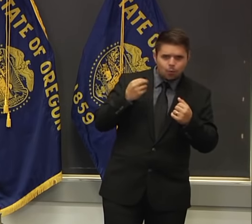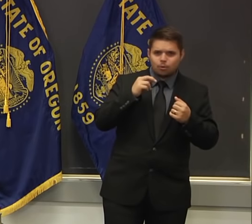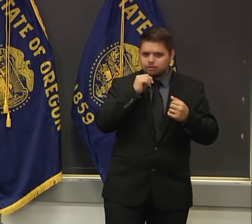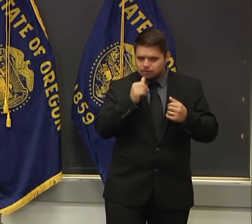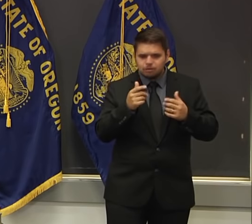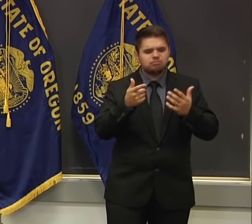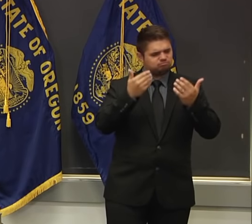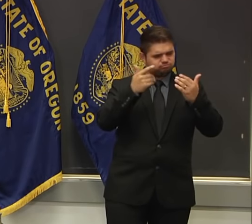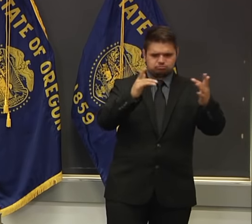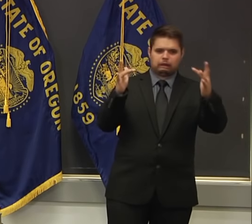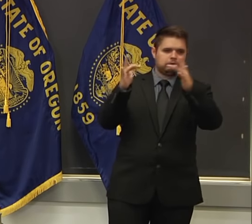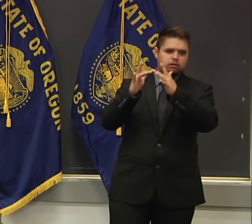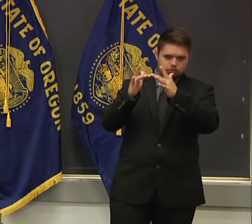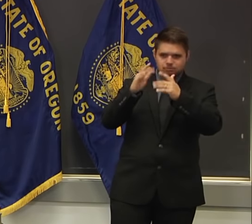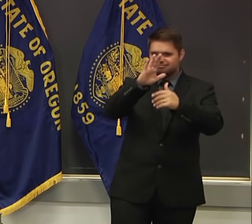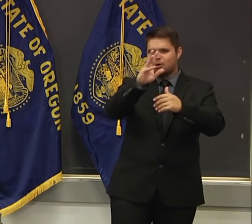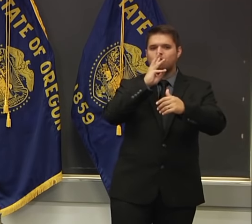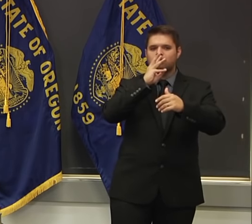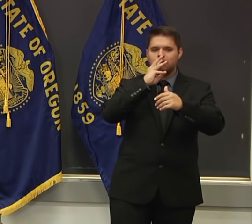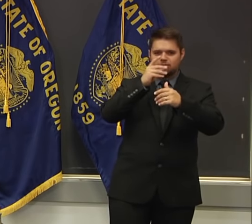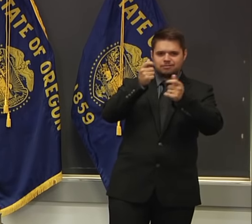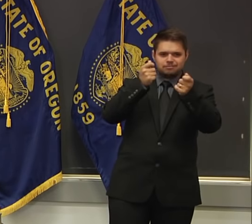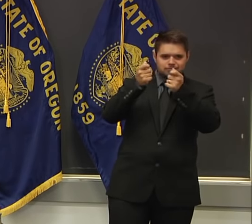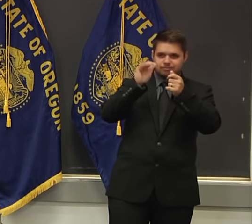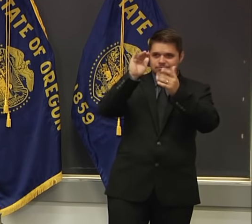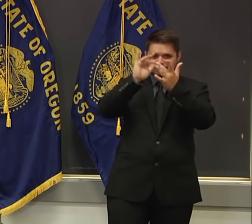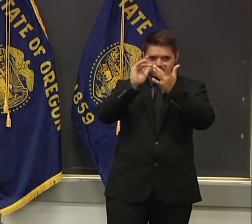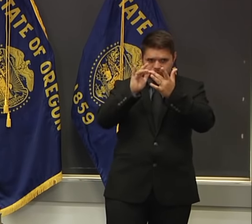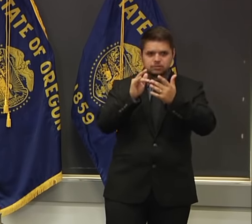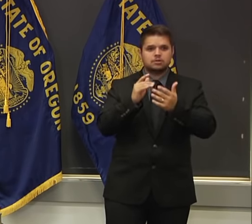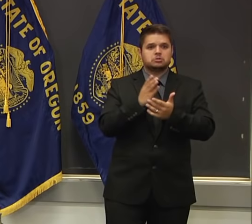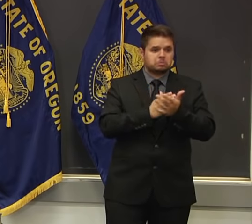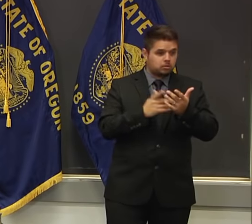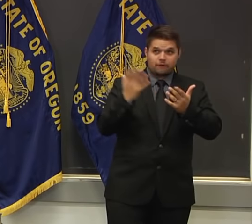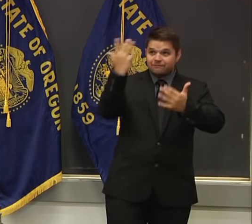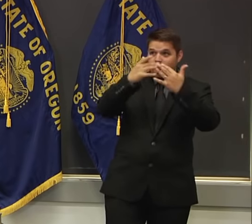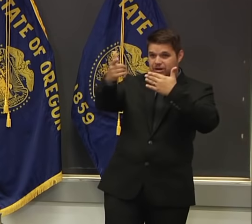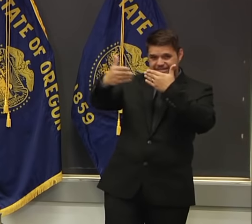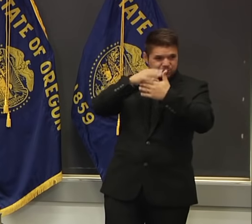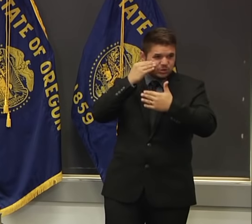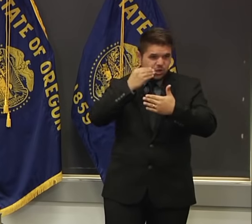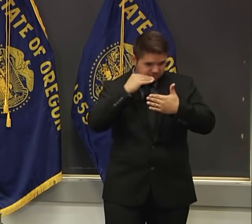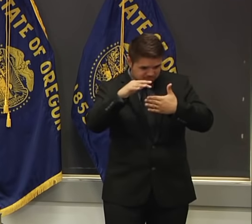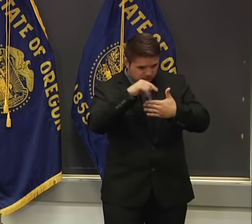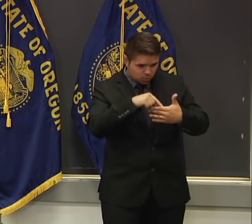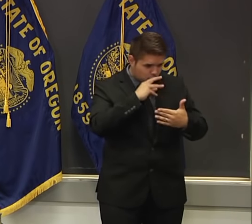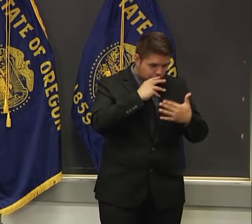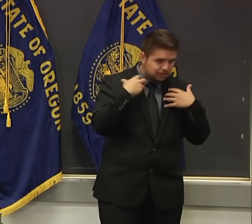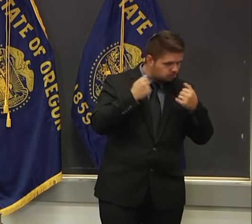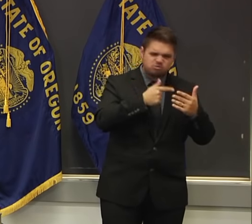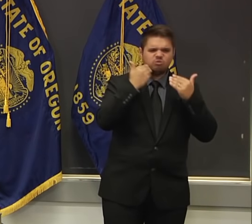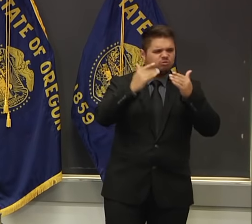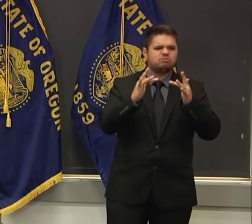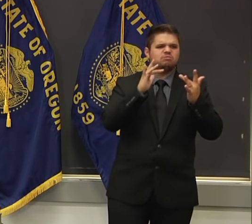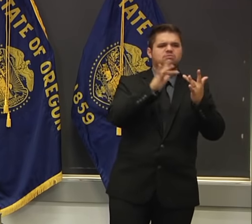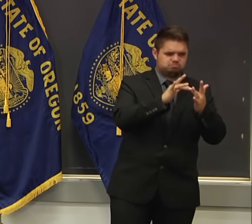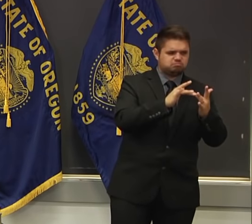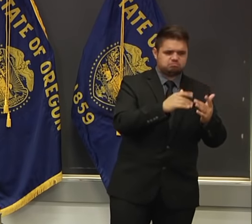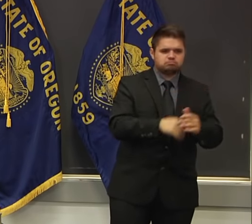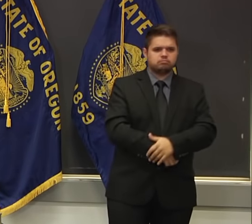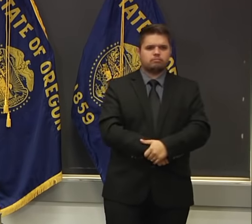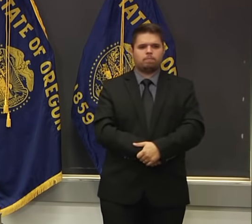in a fire-affected area. And you should be getting notices for the places that are really impacted that have,